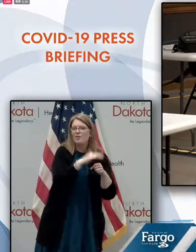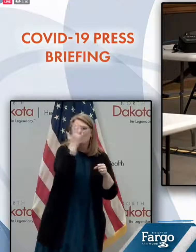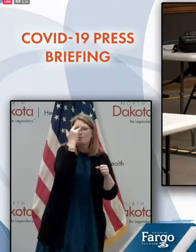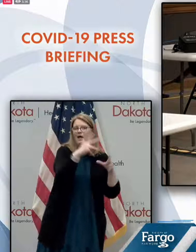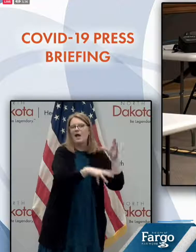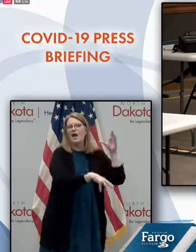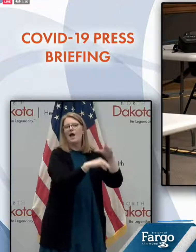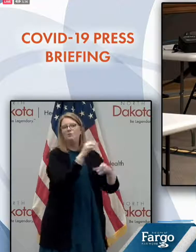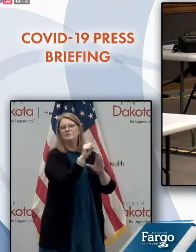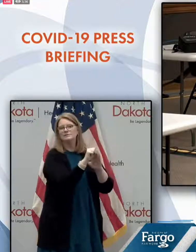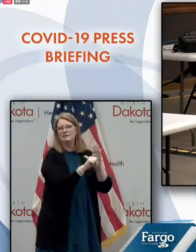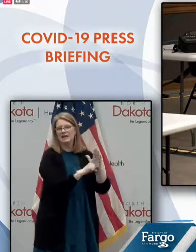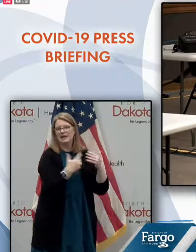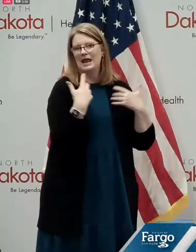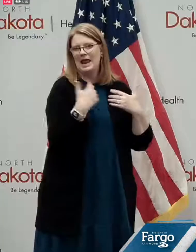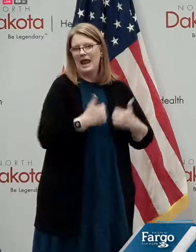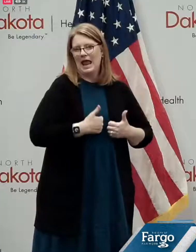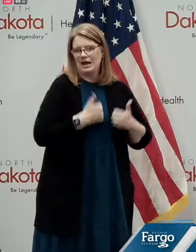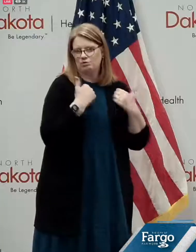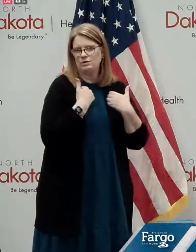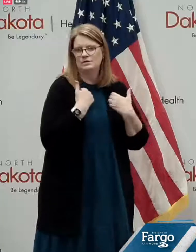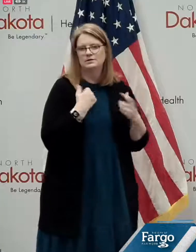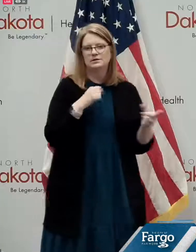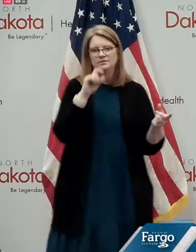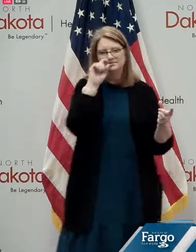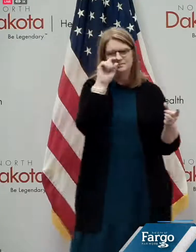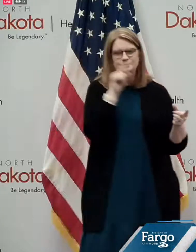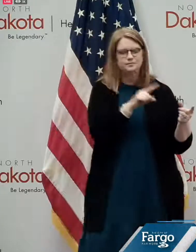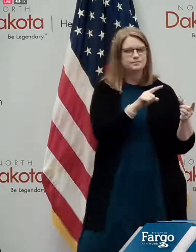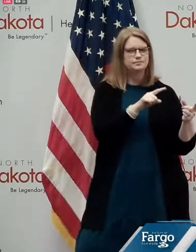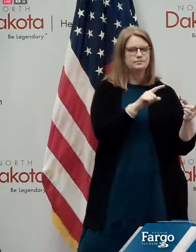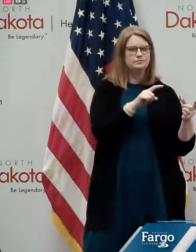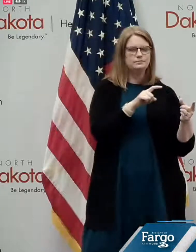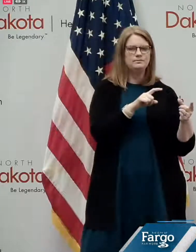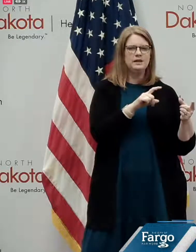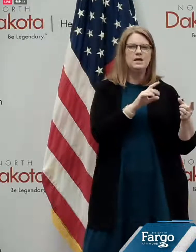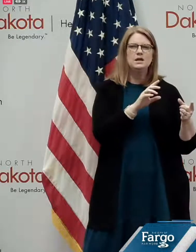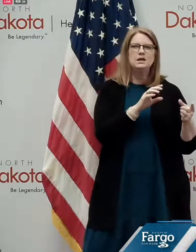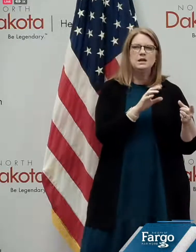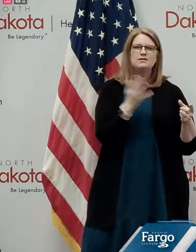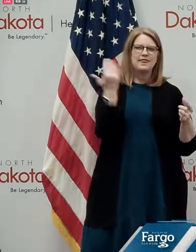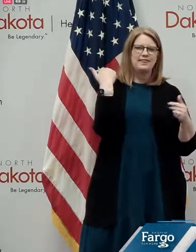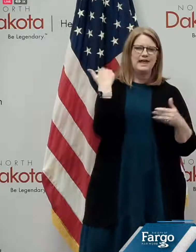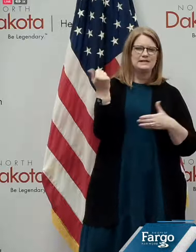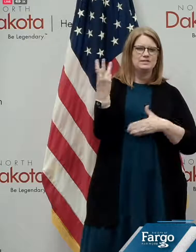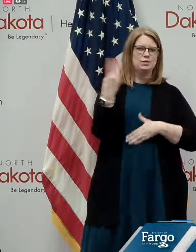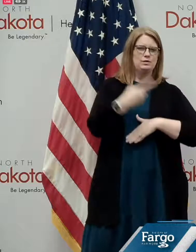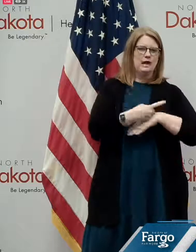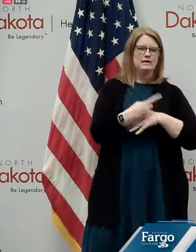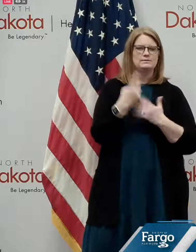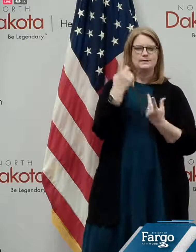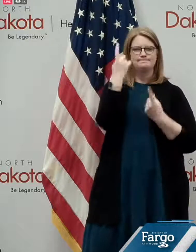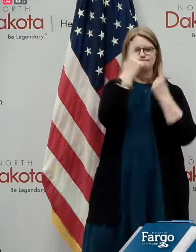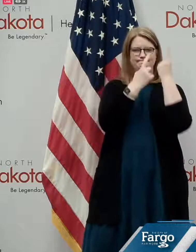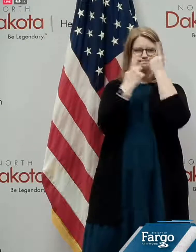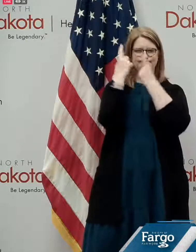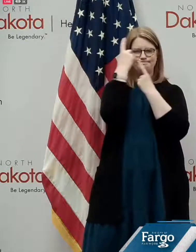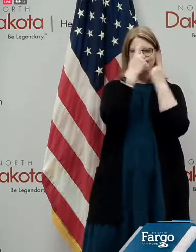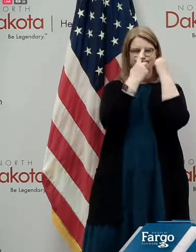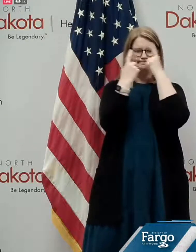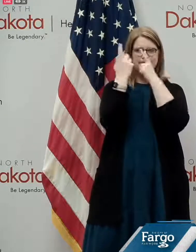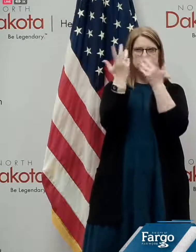state? Well, I asked this form of this question over the last couple days because I know we've been trying to update